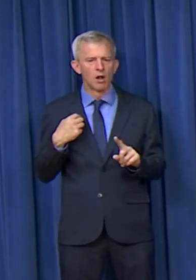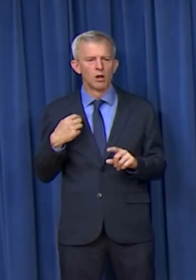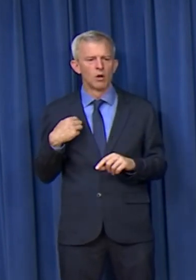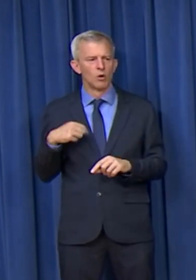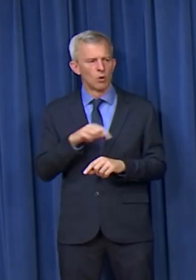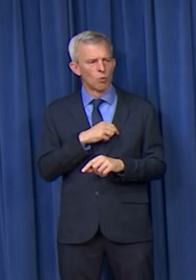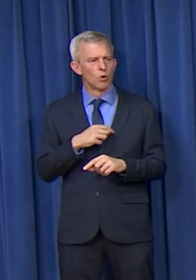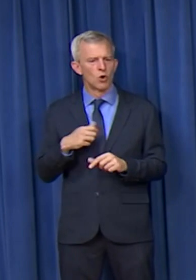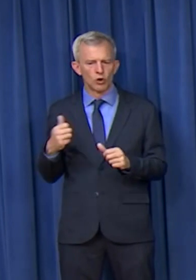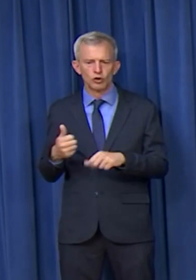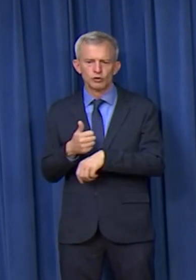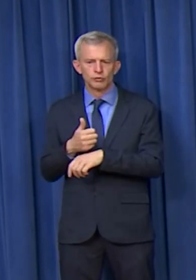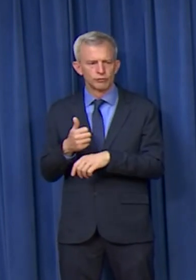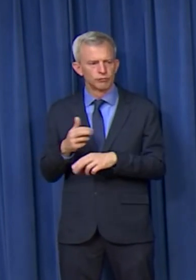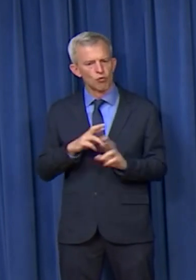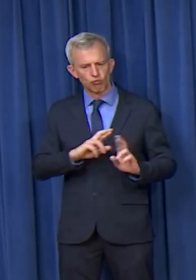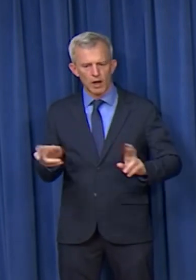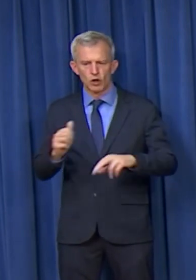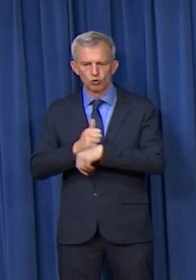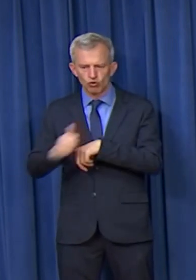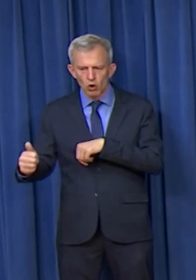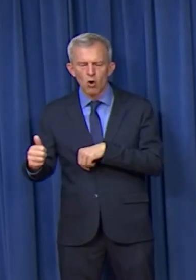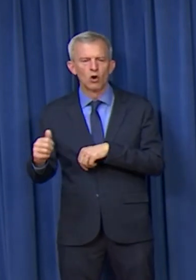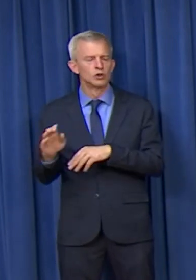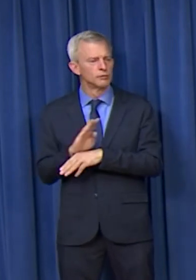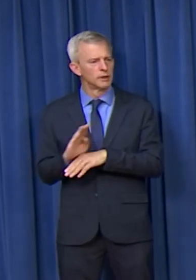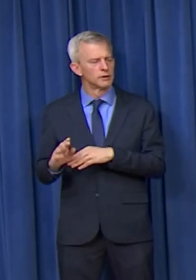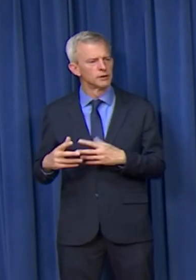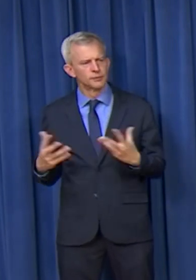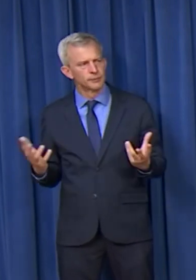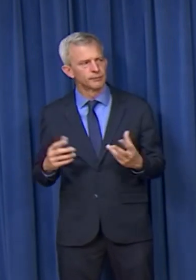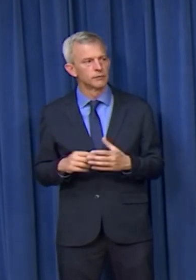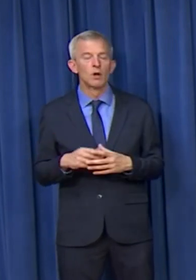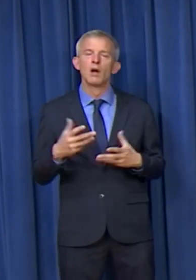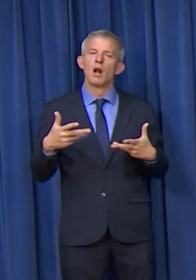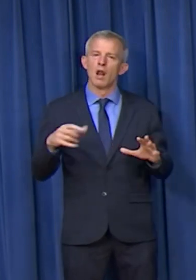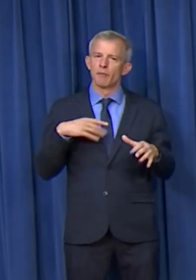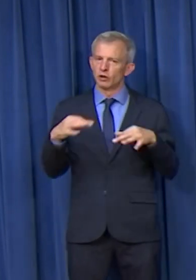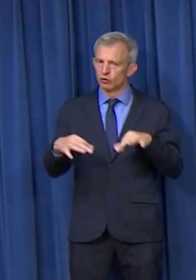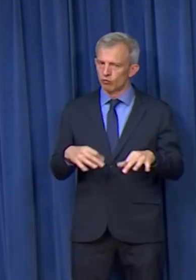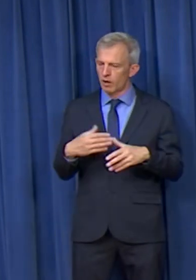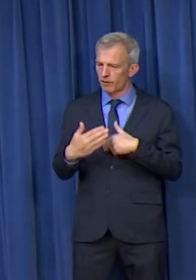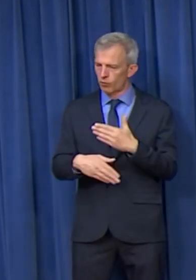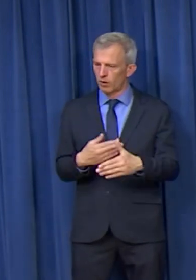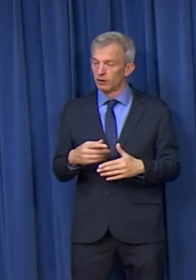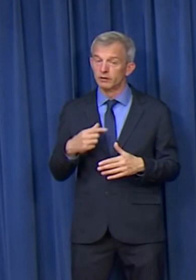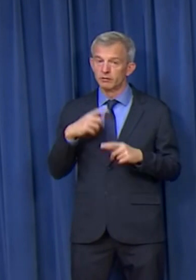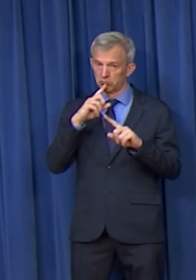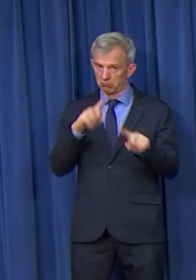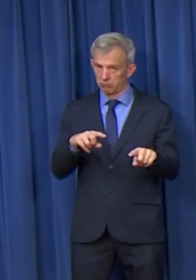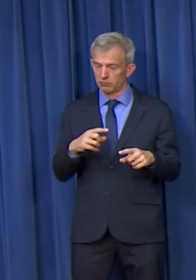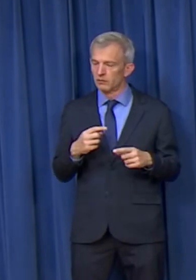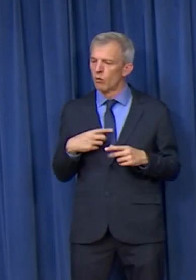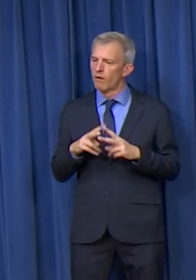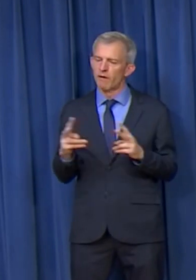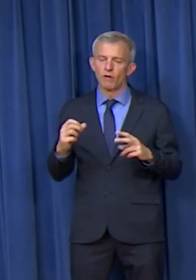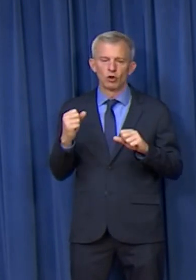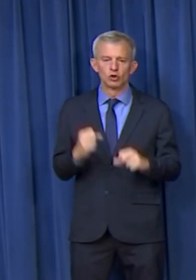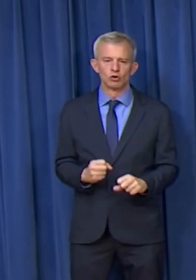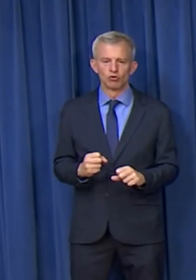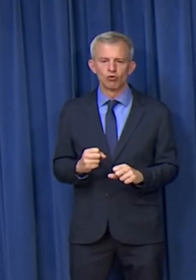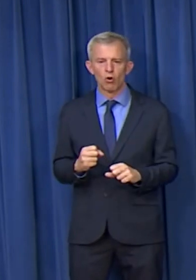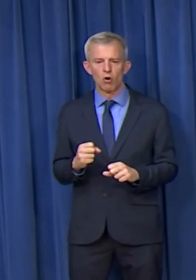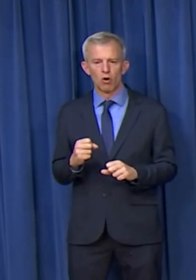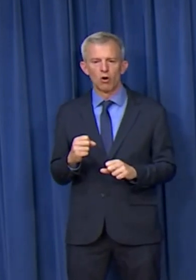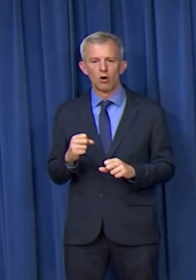businesses that are violating the order. So let me describe our process a little bit. We have a very robust neighborhood prosecutor team. Because of the